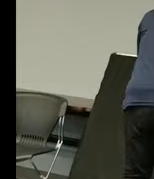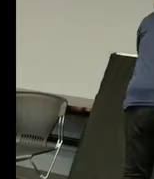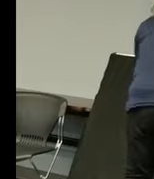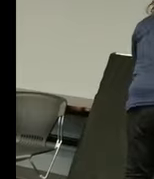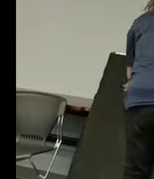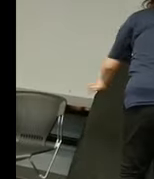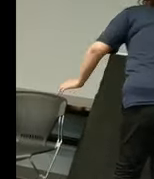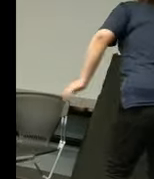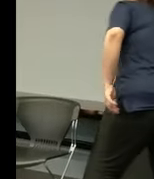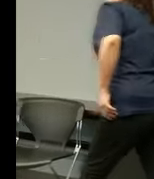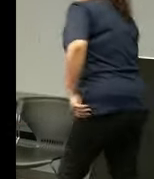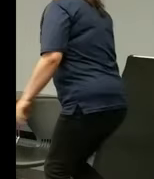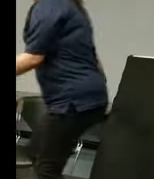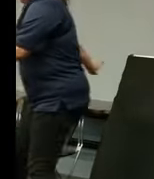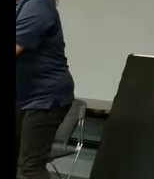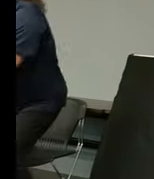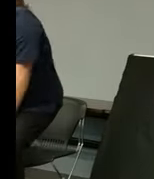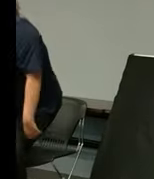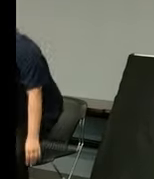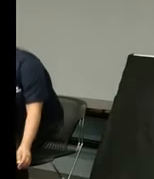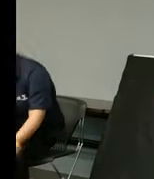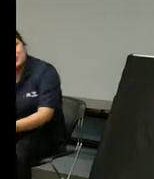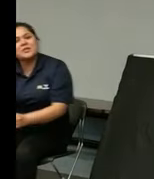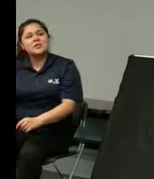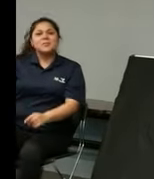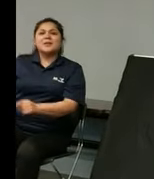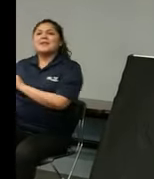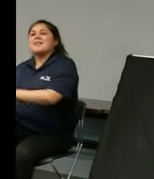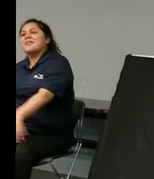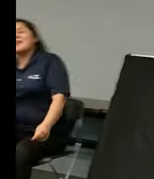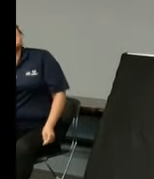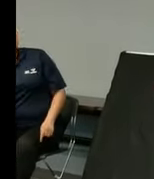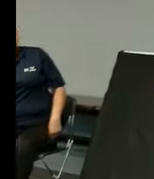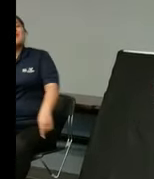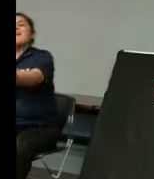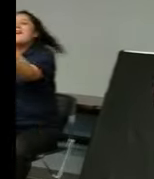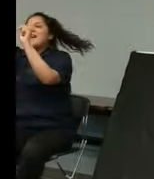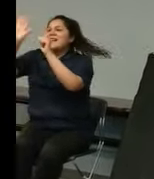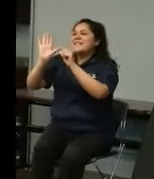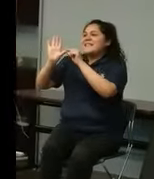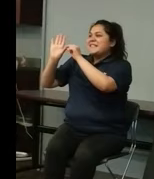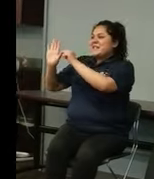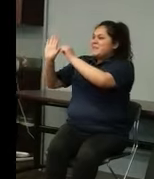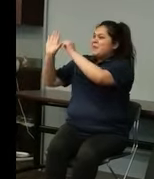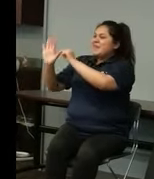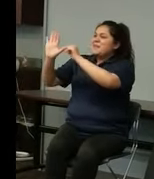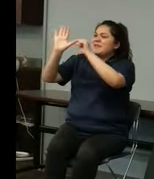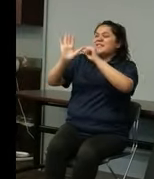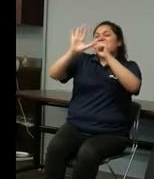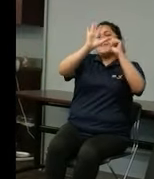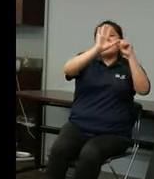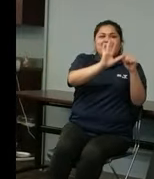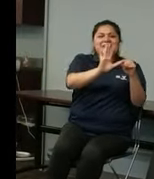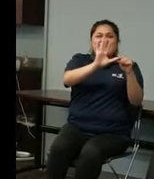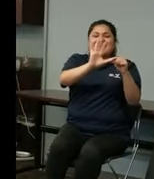So mine is the little piggy who went to the market. Okay, so this little piggy went to the